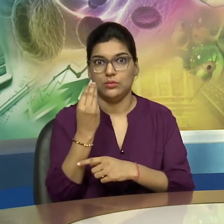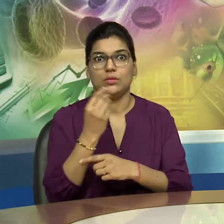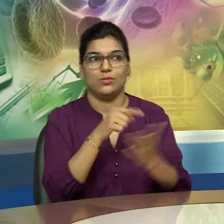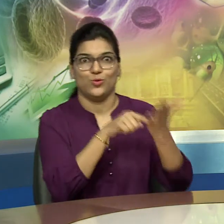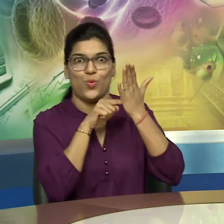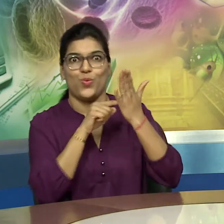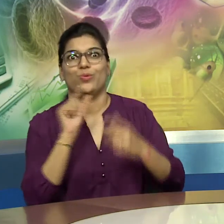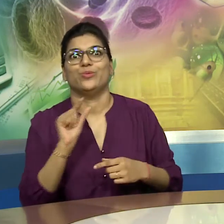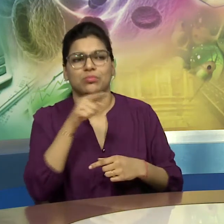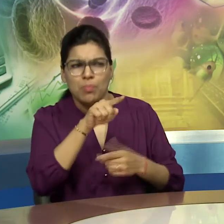Last night,